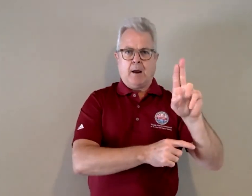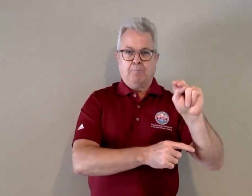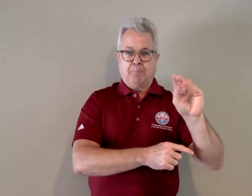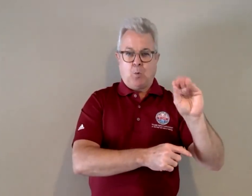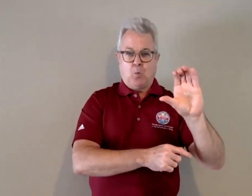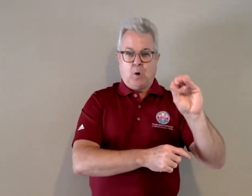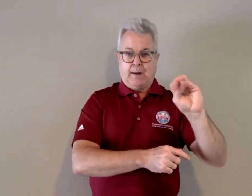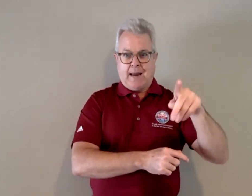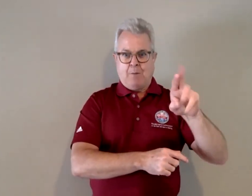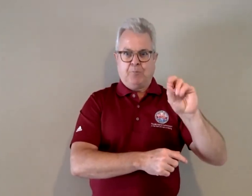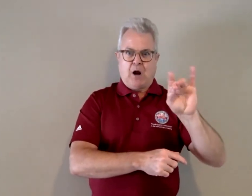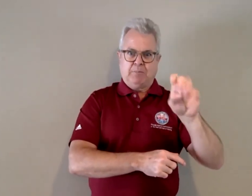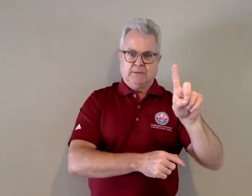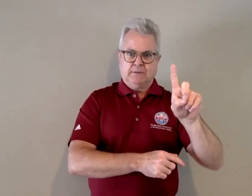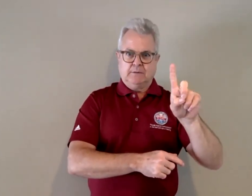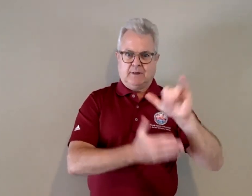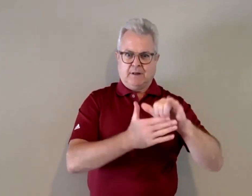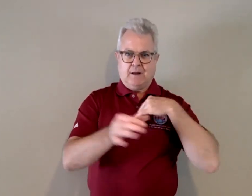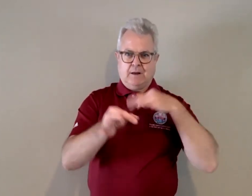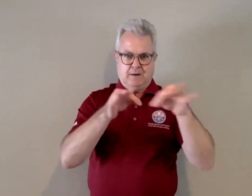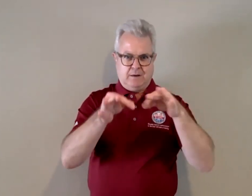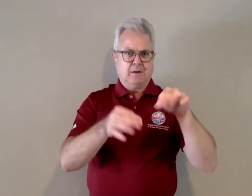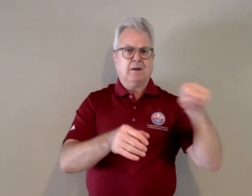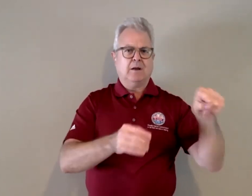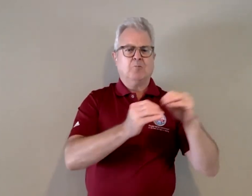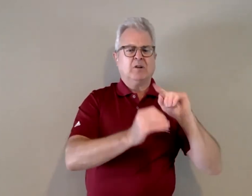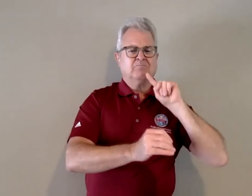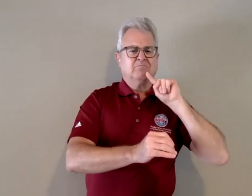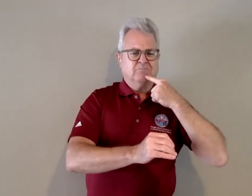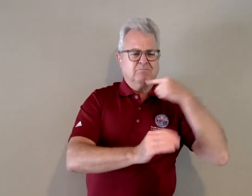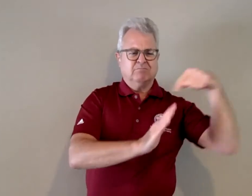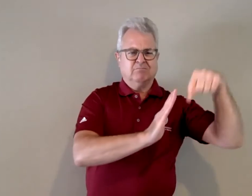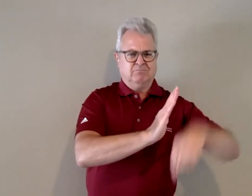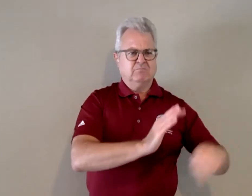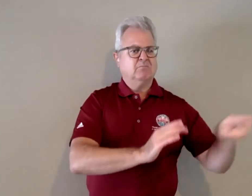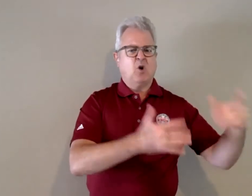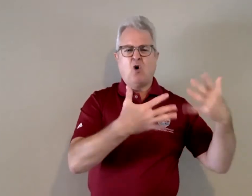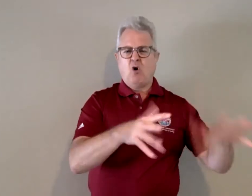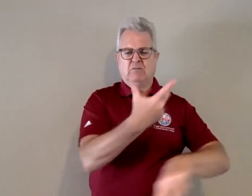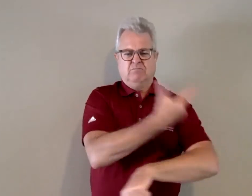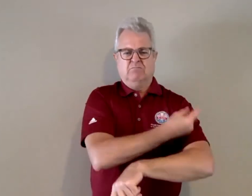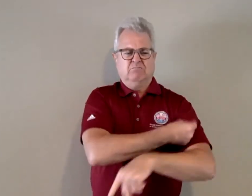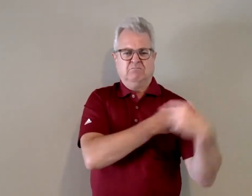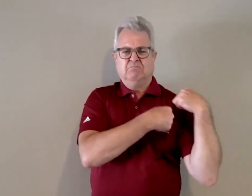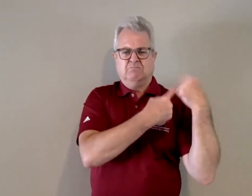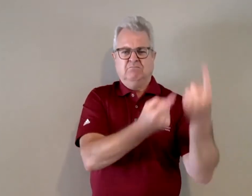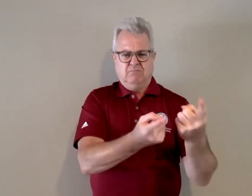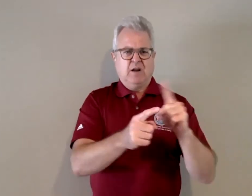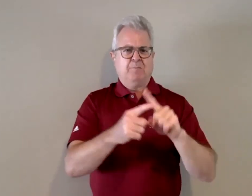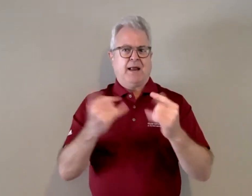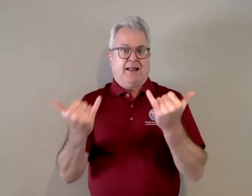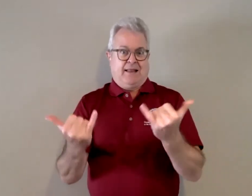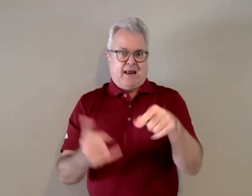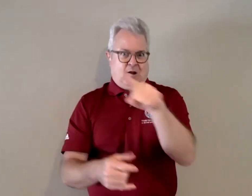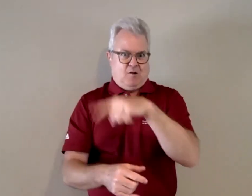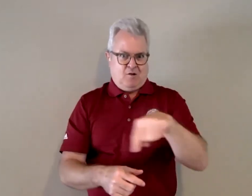of illness, not people who are immunocompromised. That is a much more